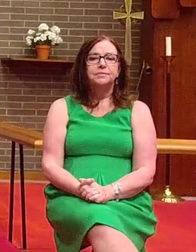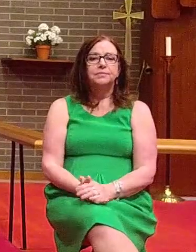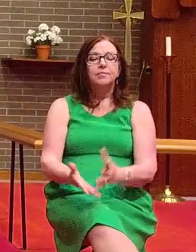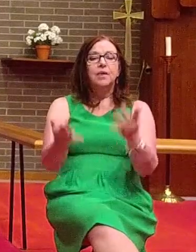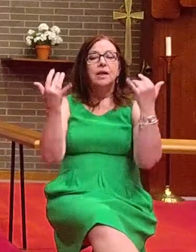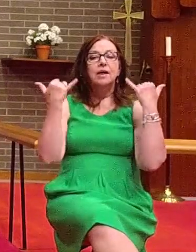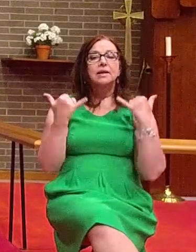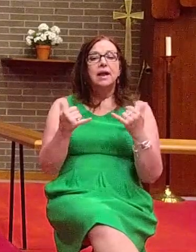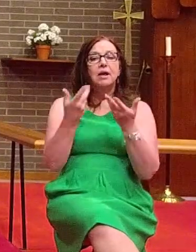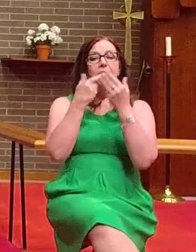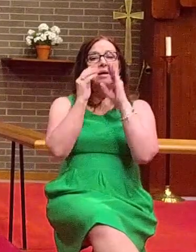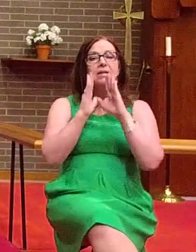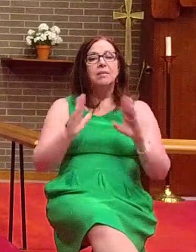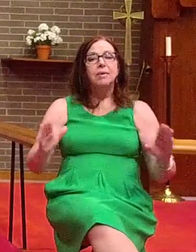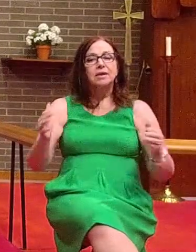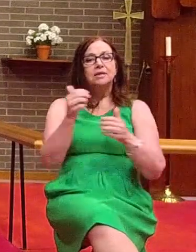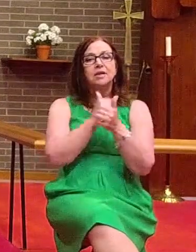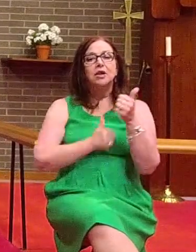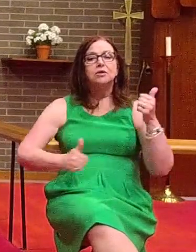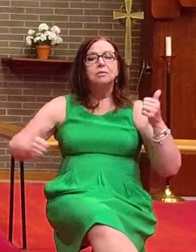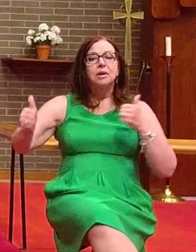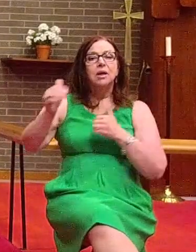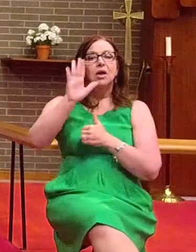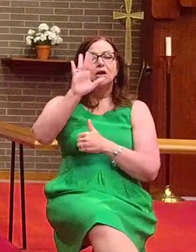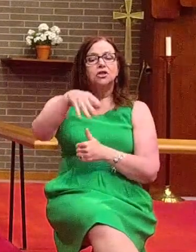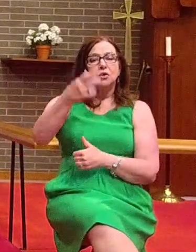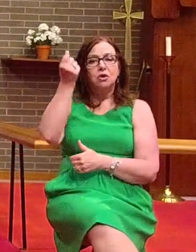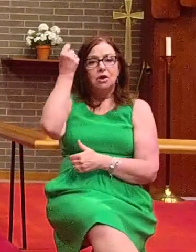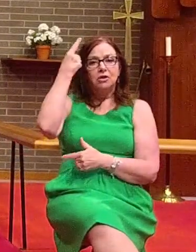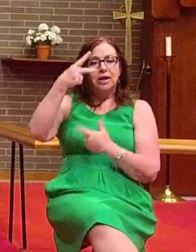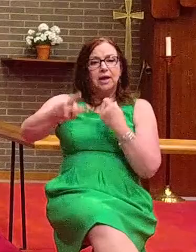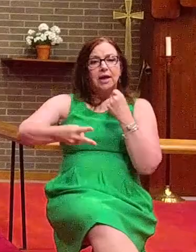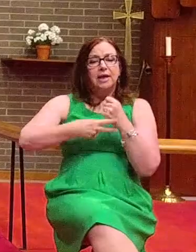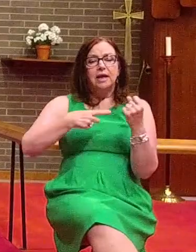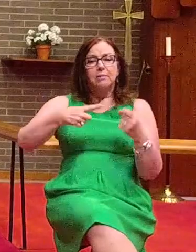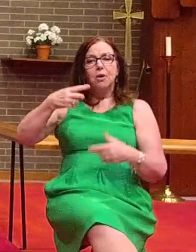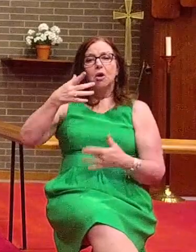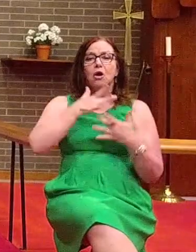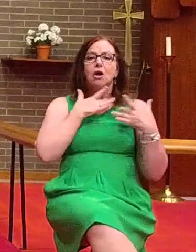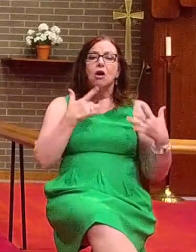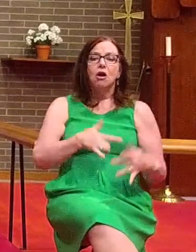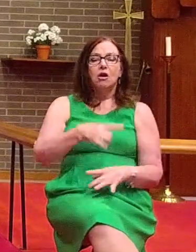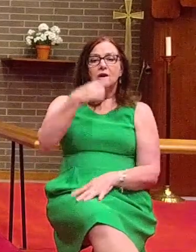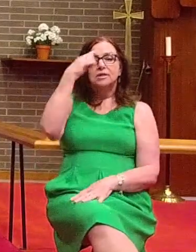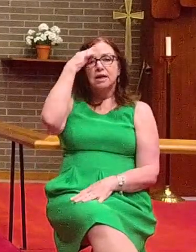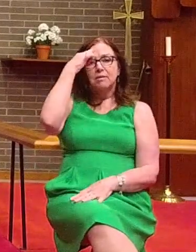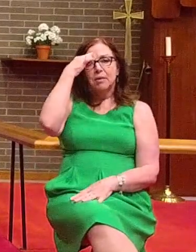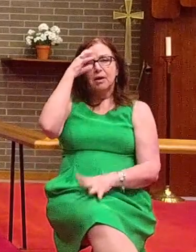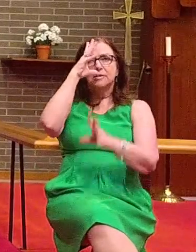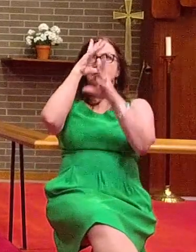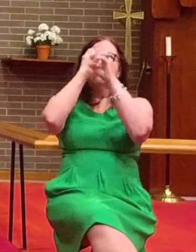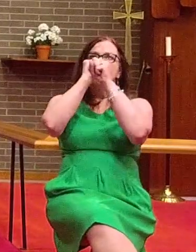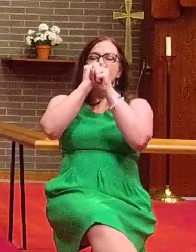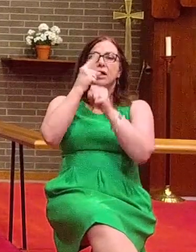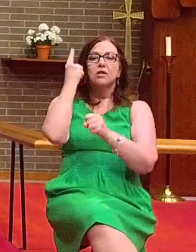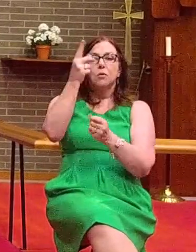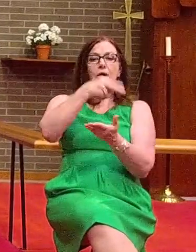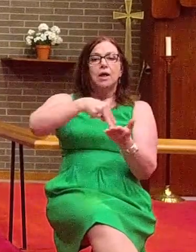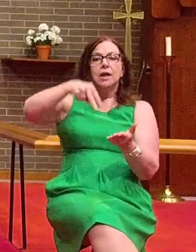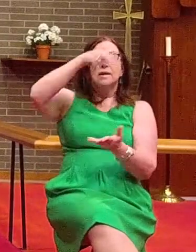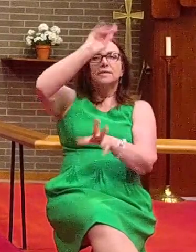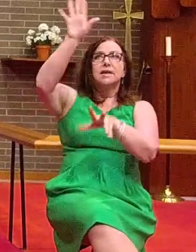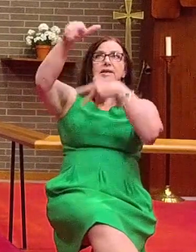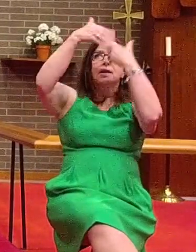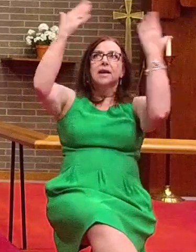And now may that peace which passes all understanding keep our hearts and our minds on the one who ascended into heaven and